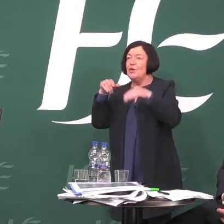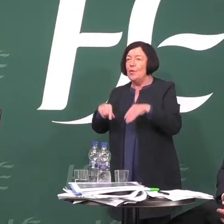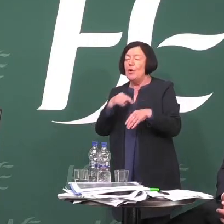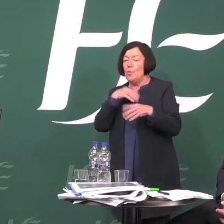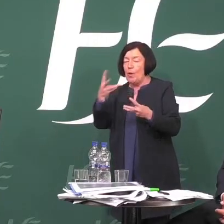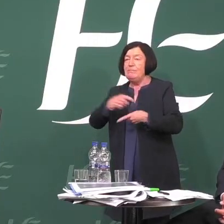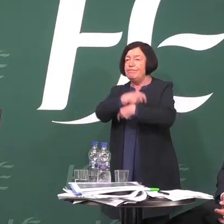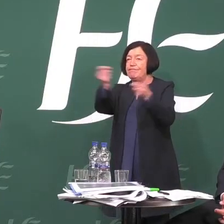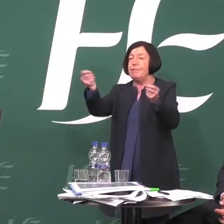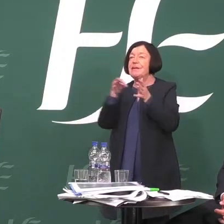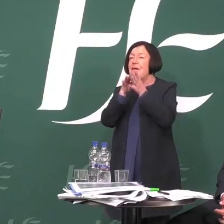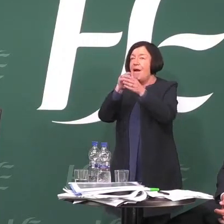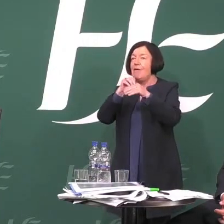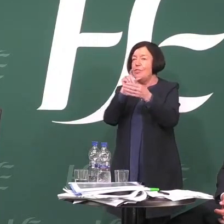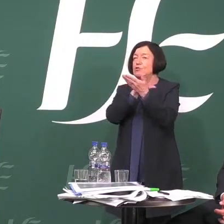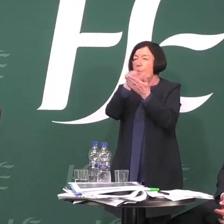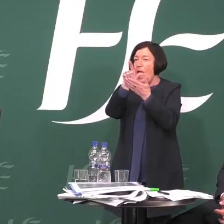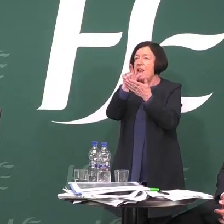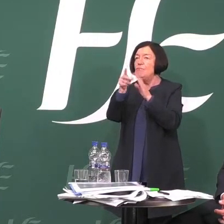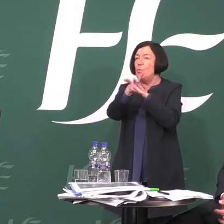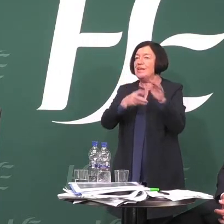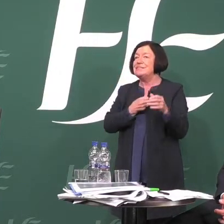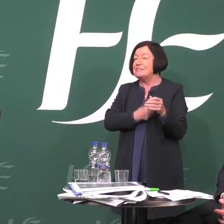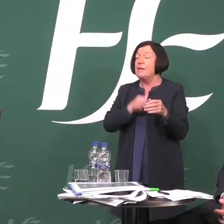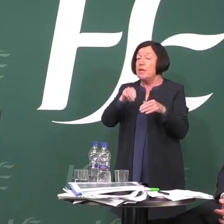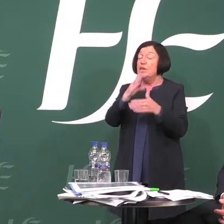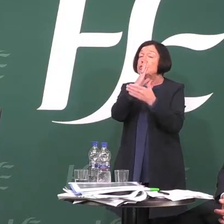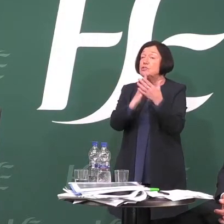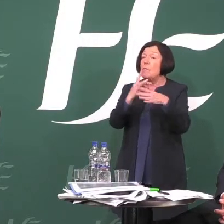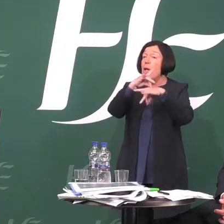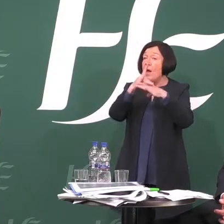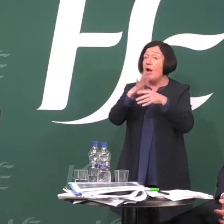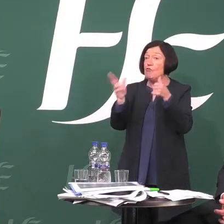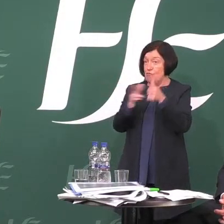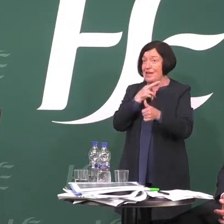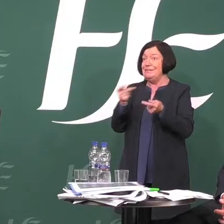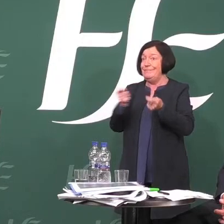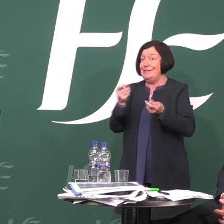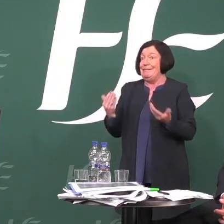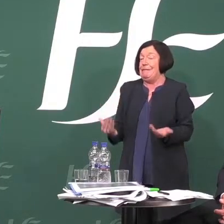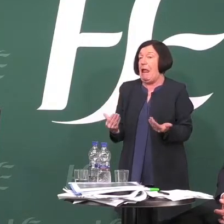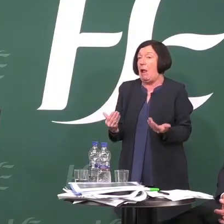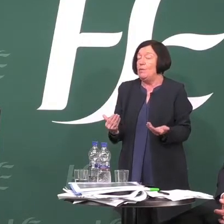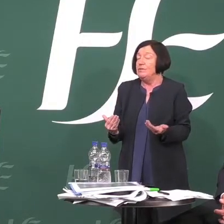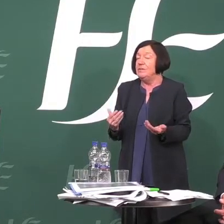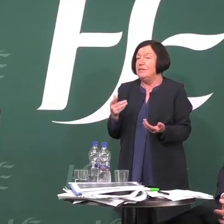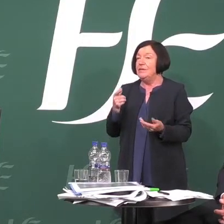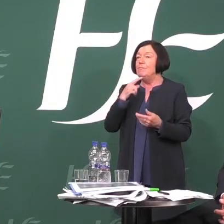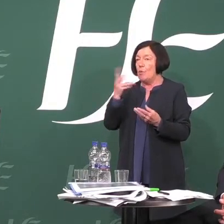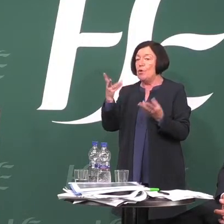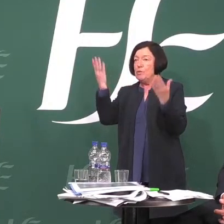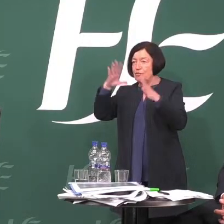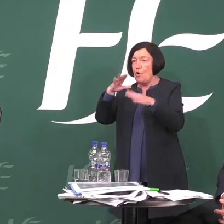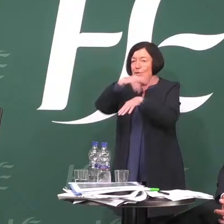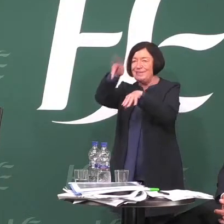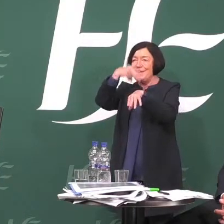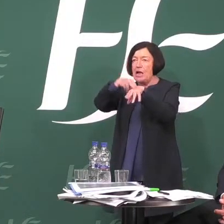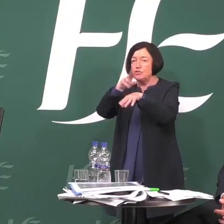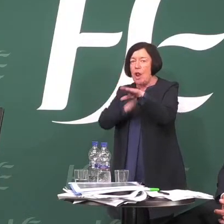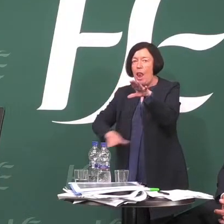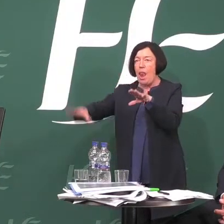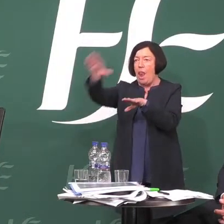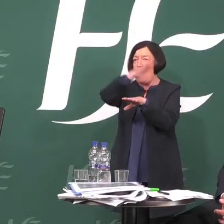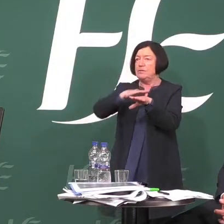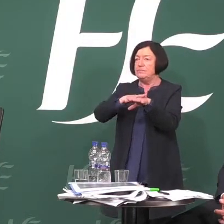guidance tomorrow on the 12-week scan. It may well be that some hospital groups are already facilitating this, but it's going to be reflected in national guidance, and